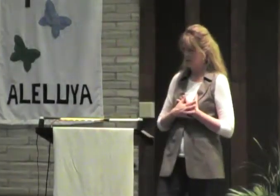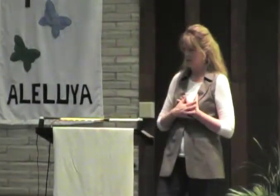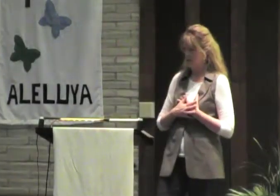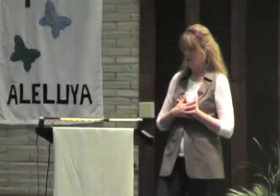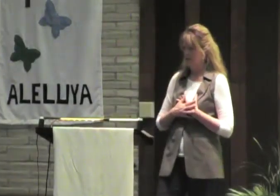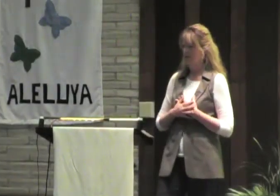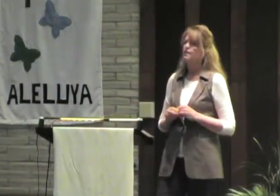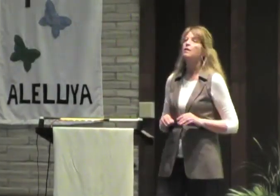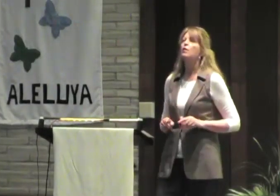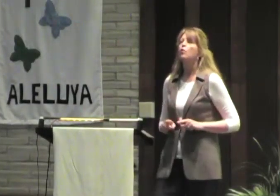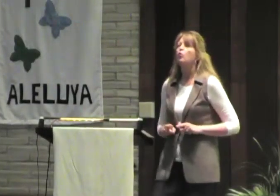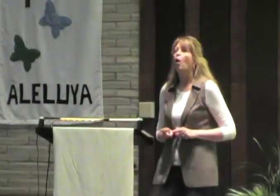it.